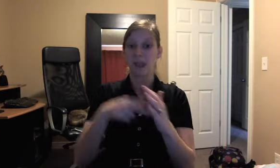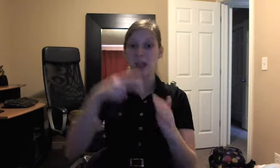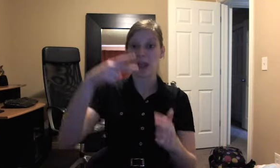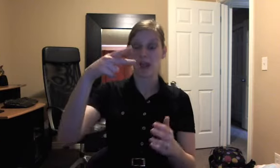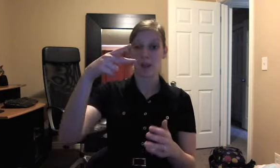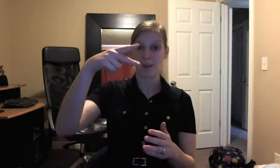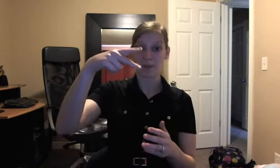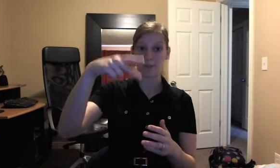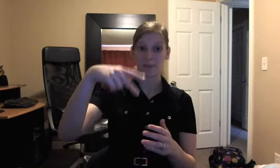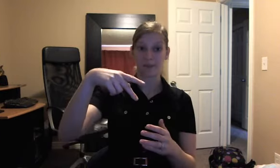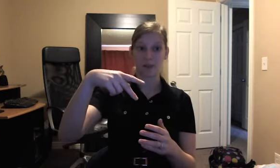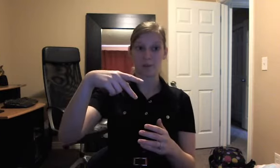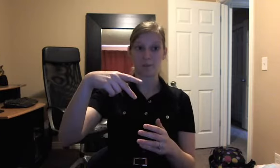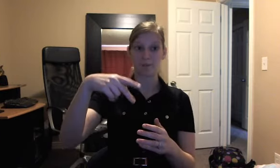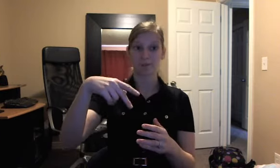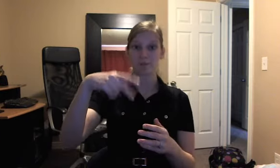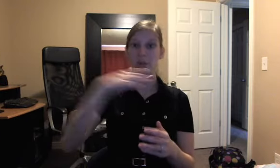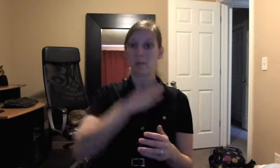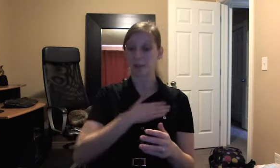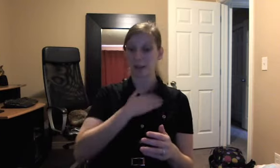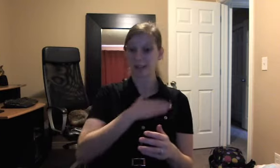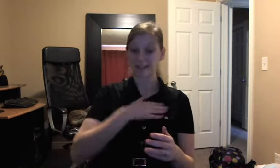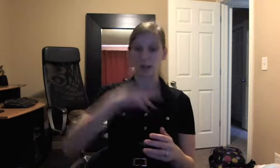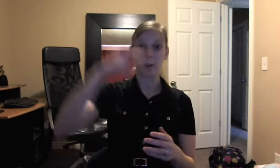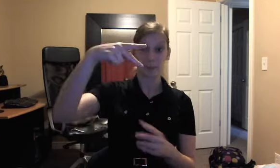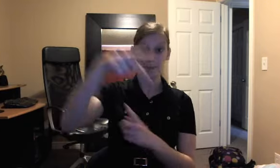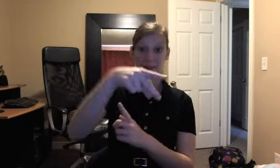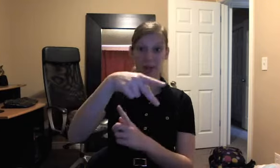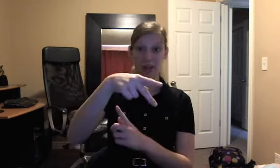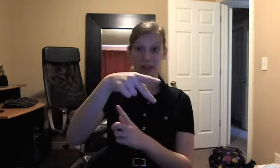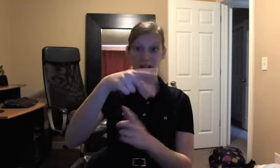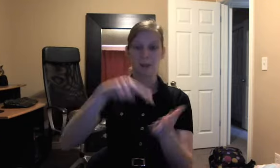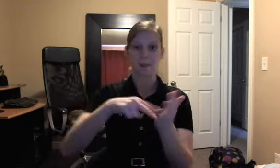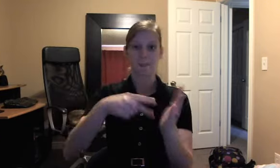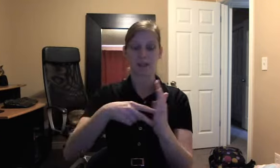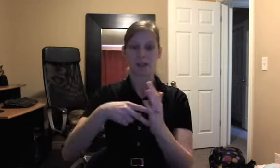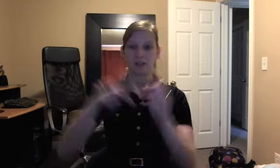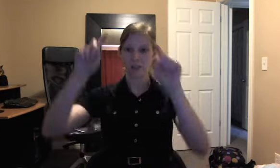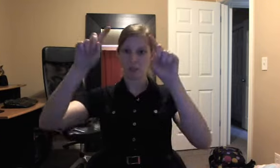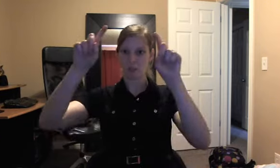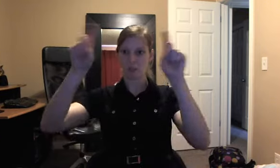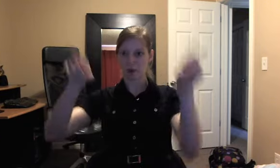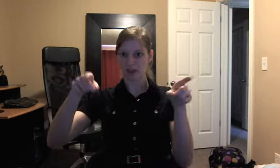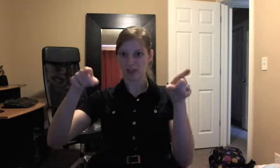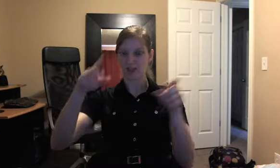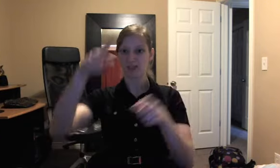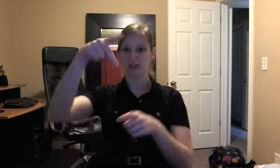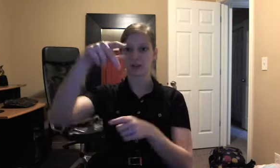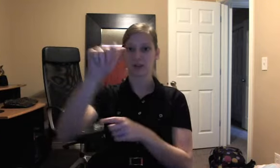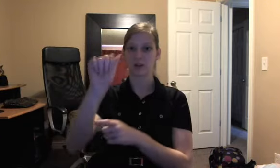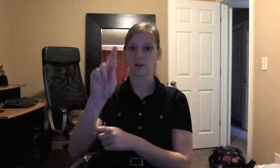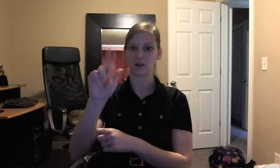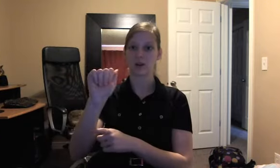stands for parentheses. The E really is exponents. P is for